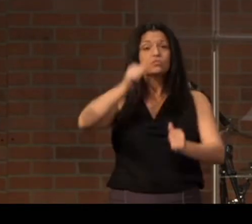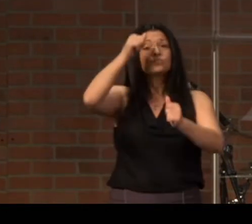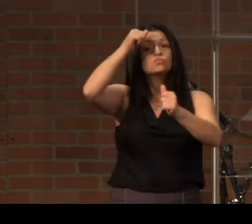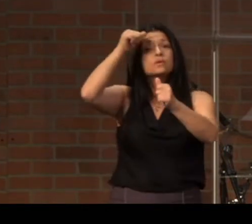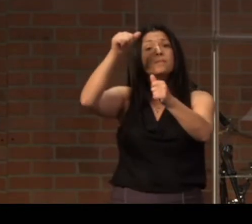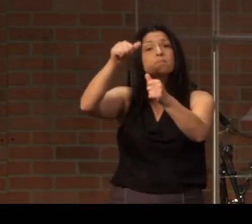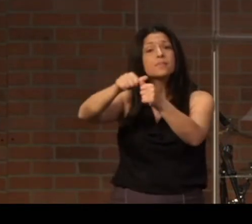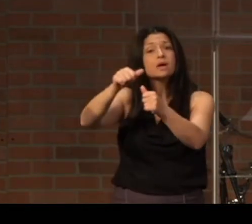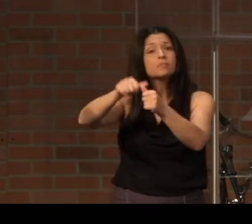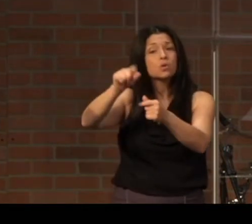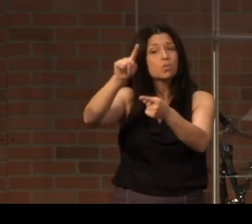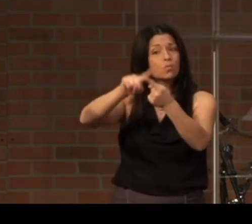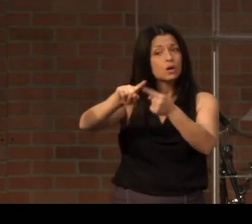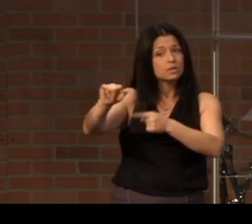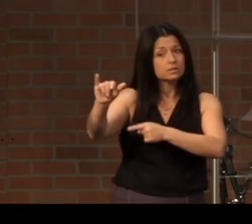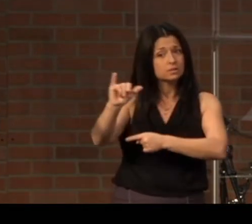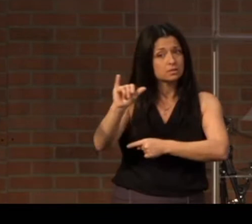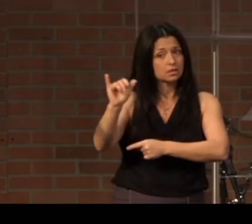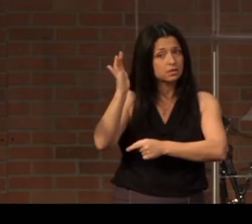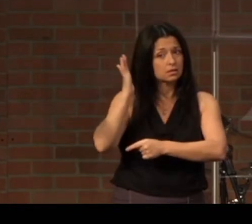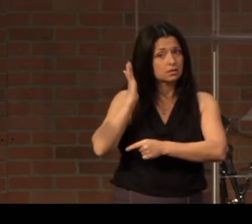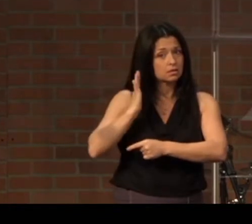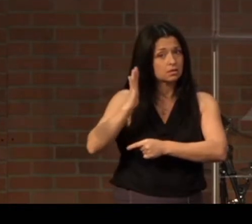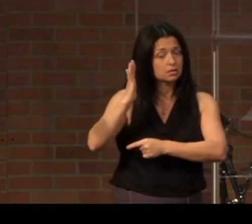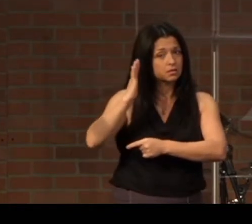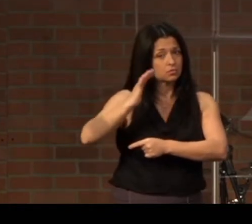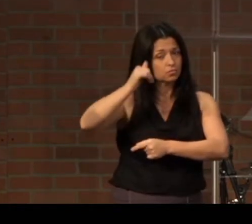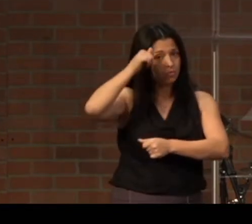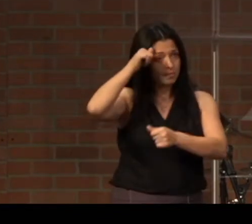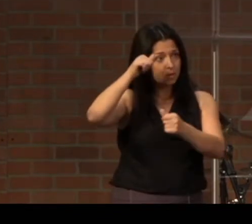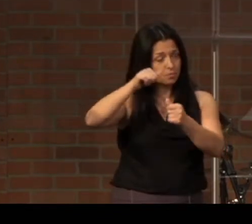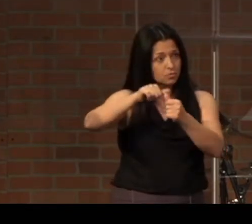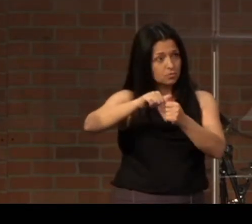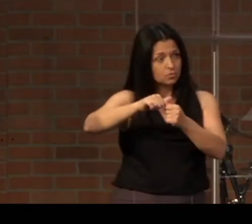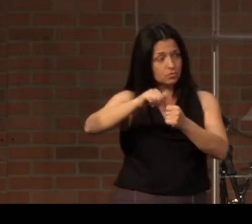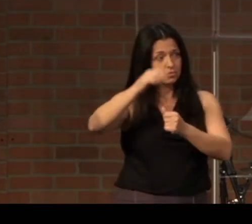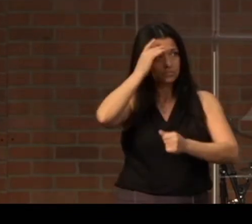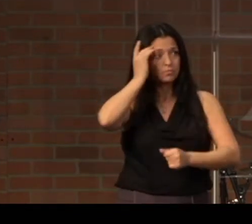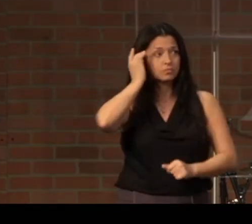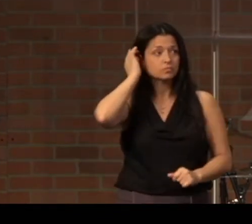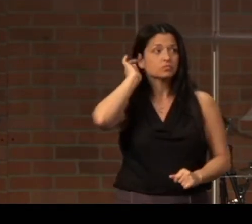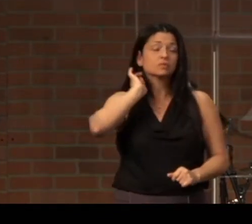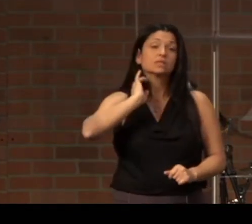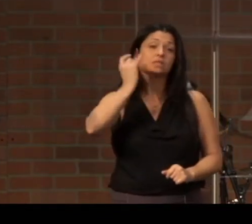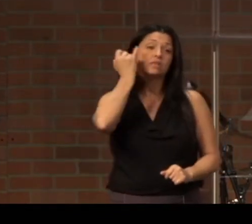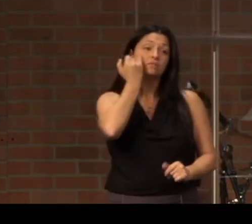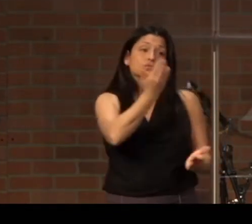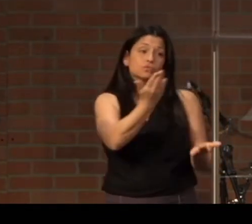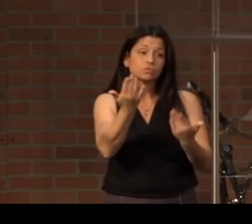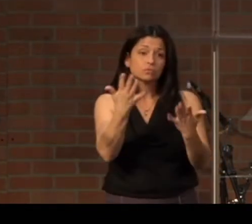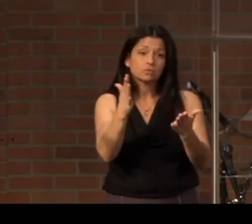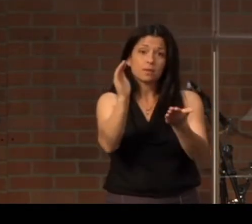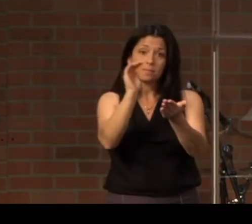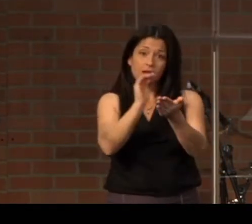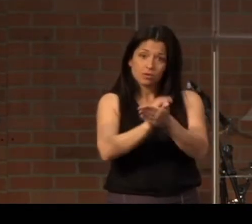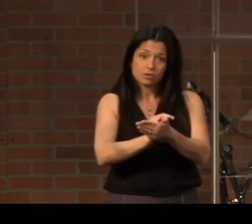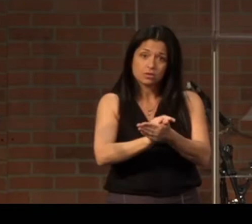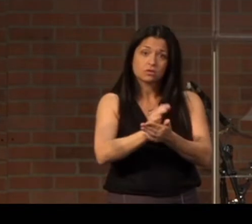remember what it was like. Remember, so walk in him. Listen, if you're married,